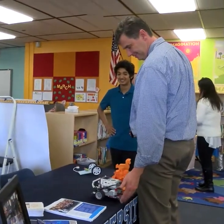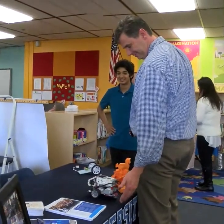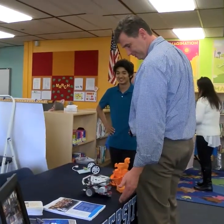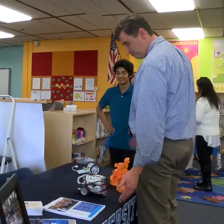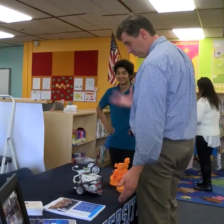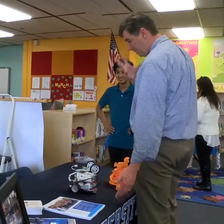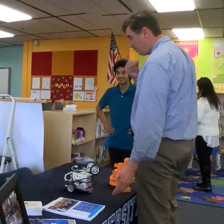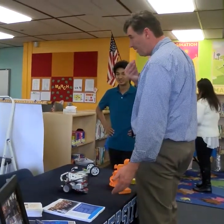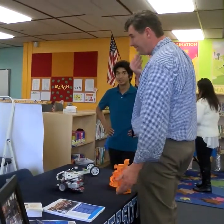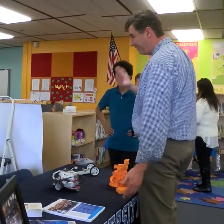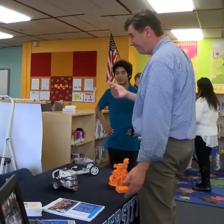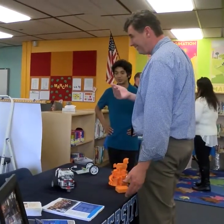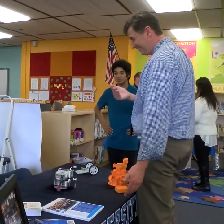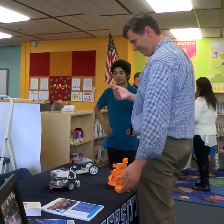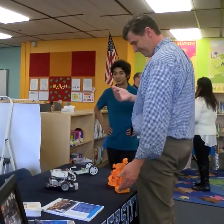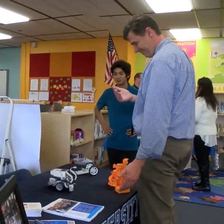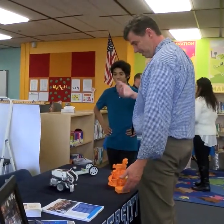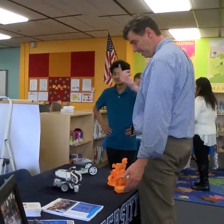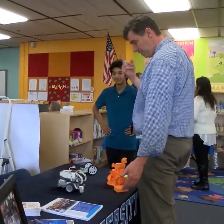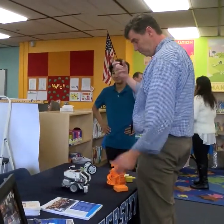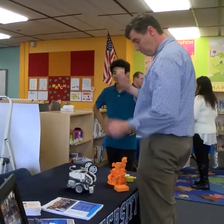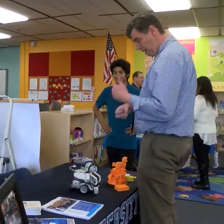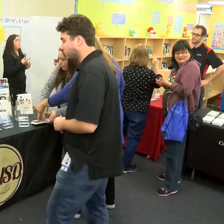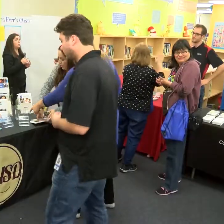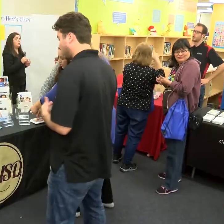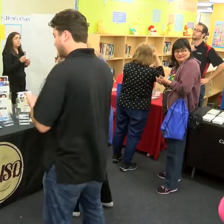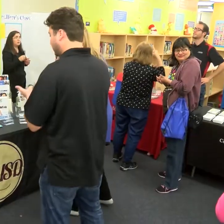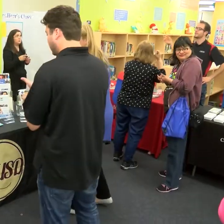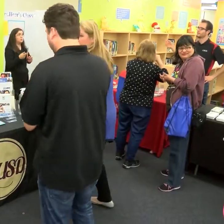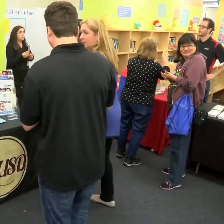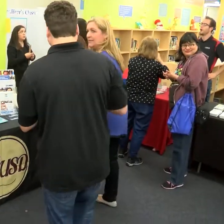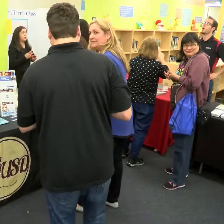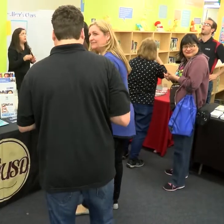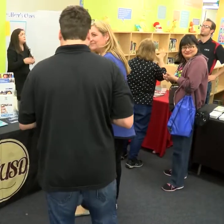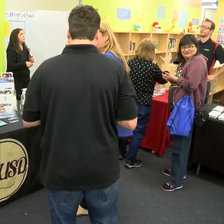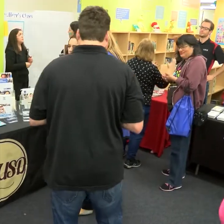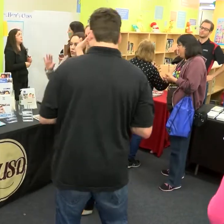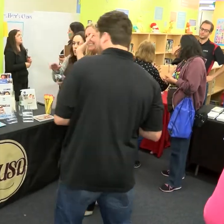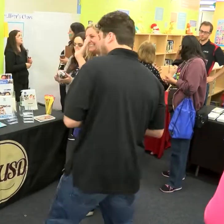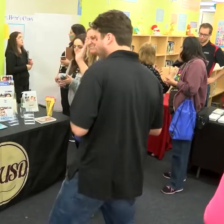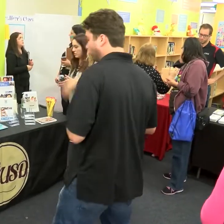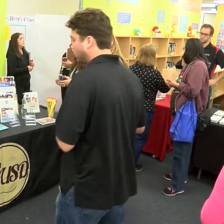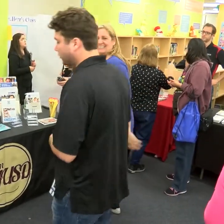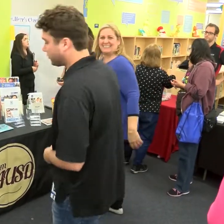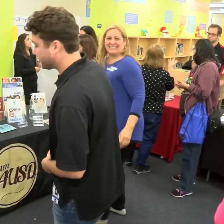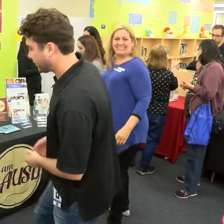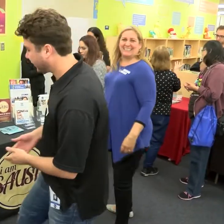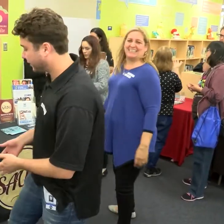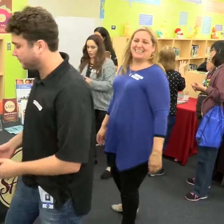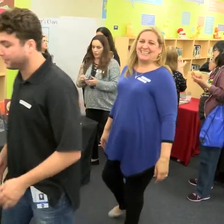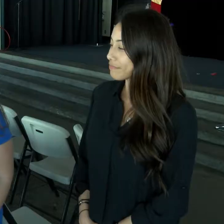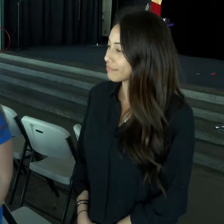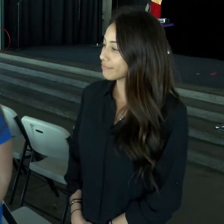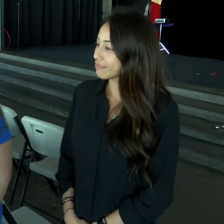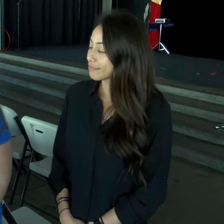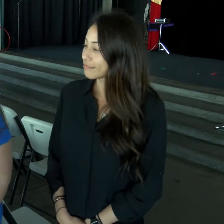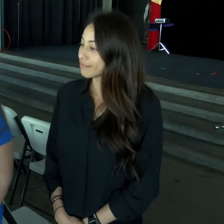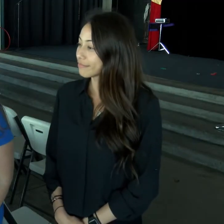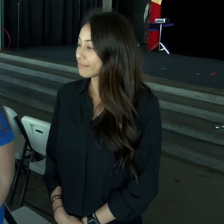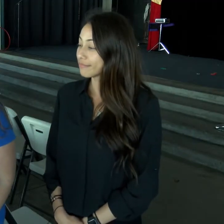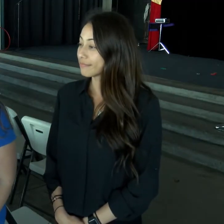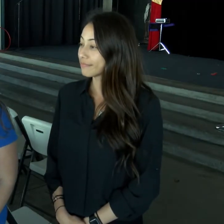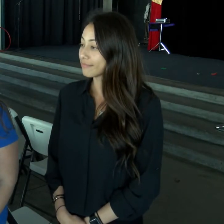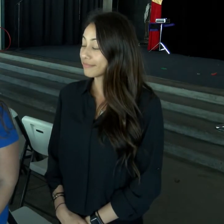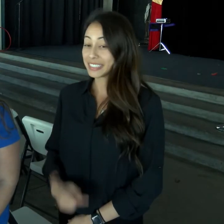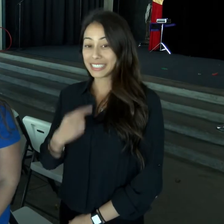made the effort to come out and learn even more of what's available for their deaf or hard of hearing child. If you can tell me